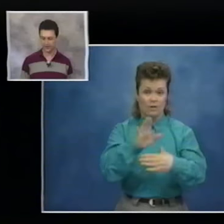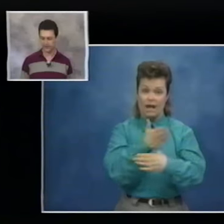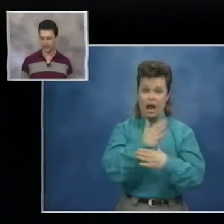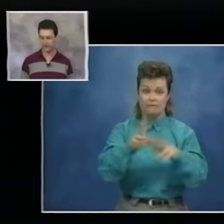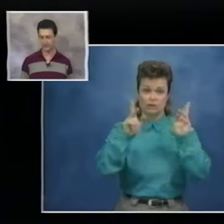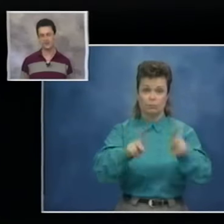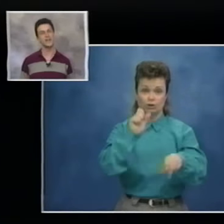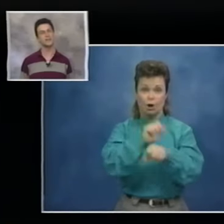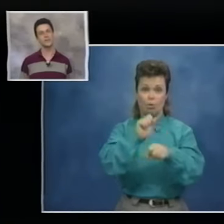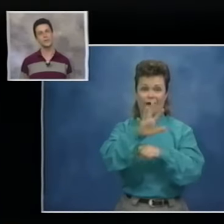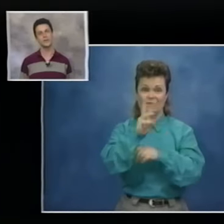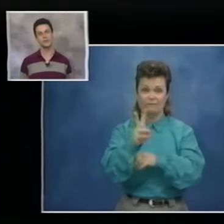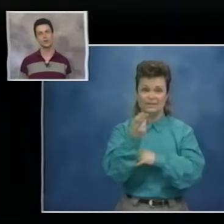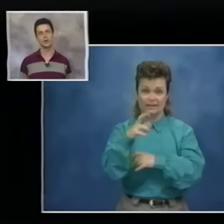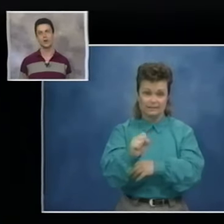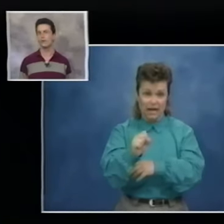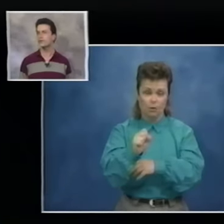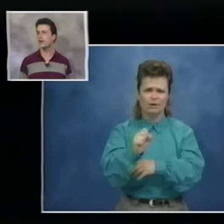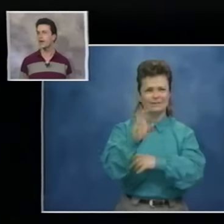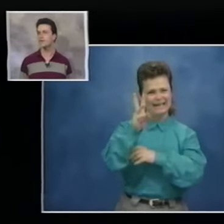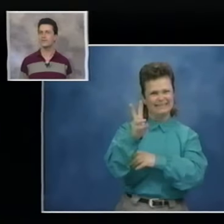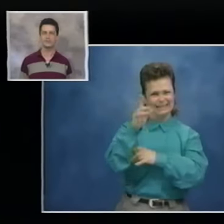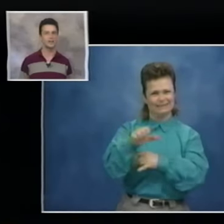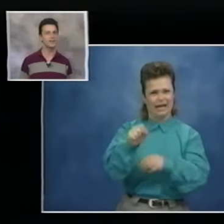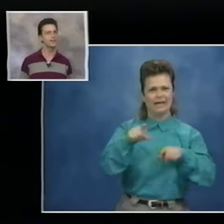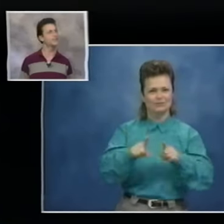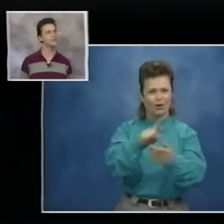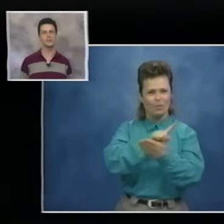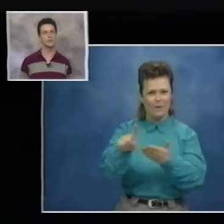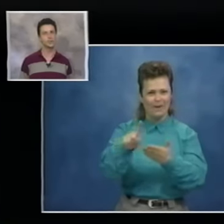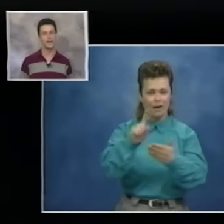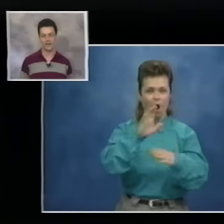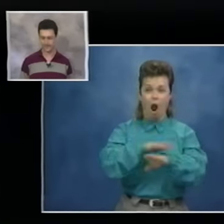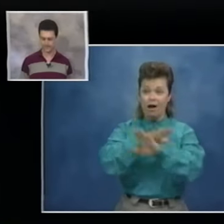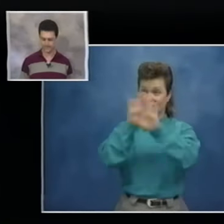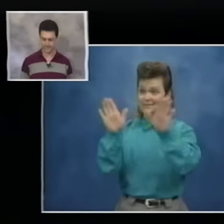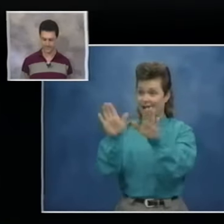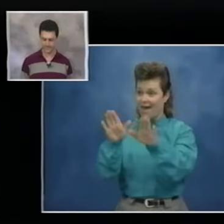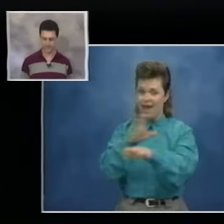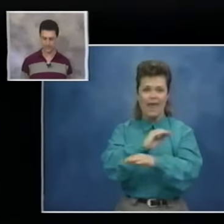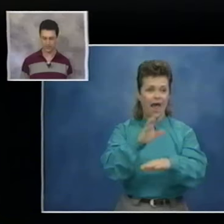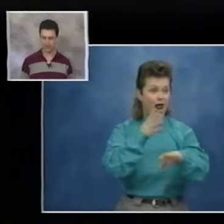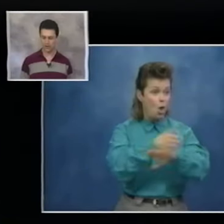hours, 6 days a week. Overtime and Sundays, no pay.